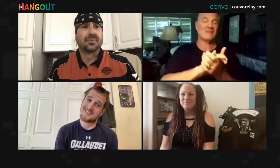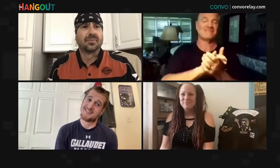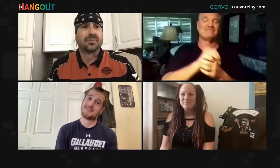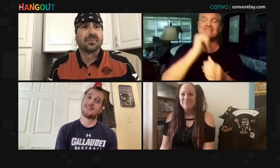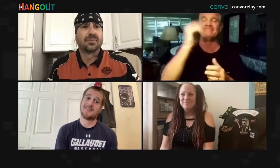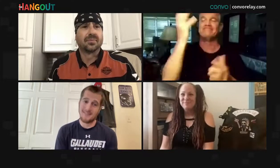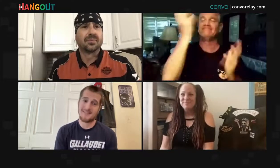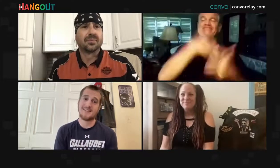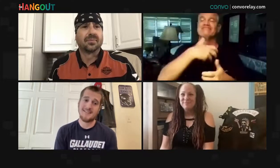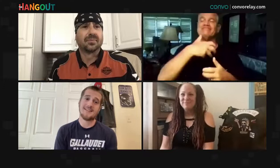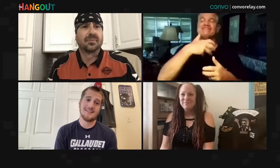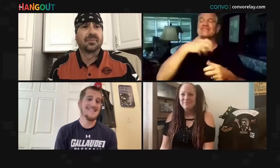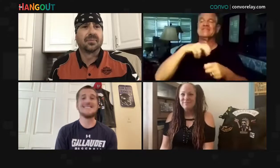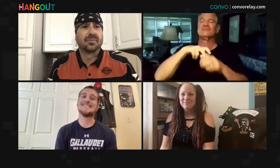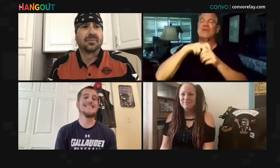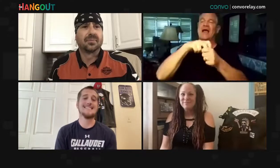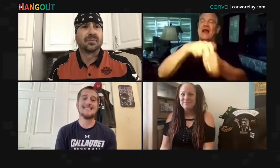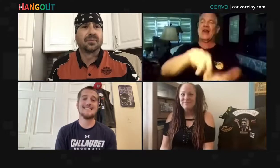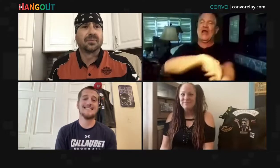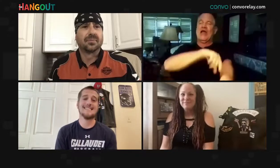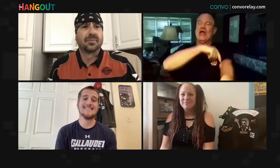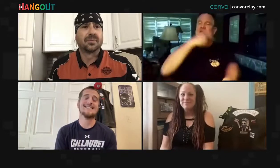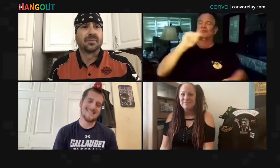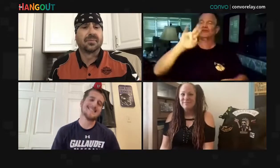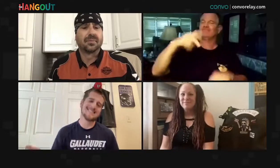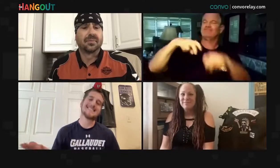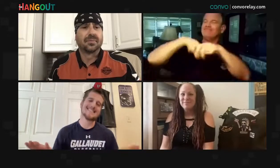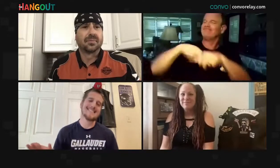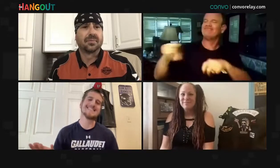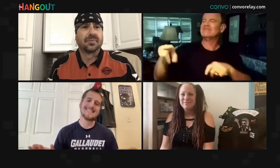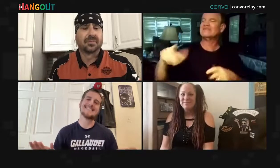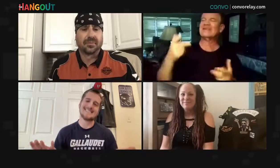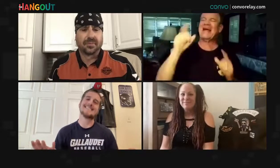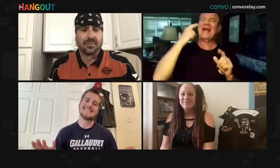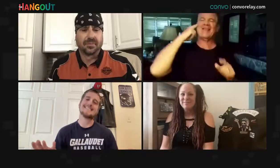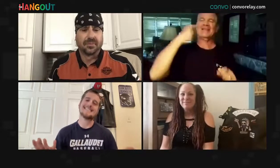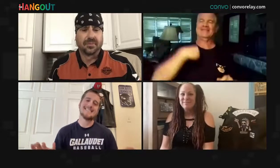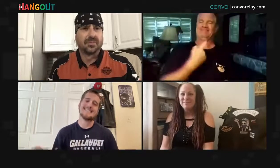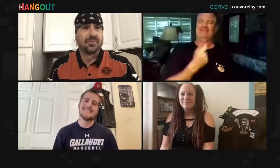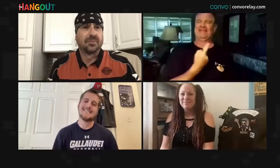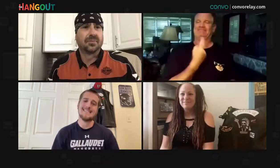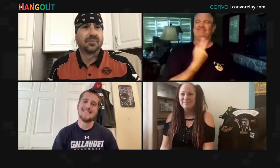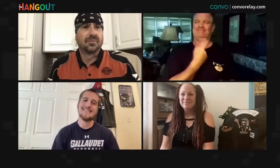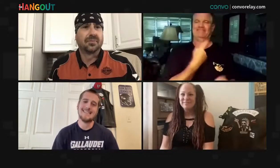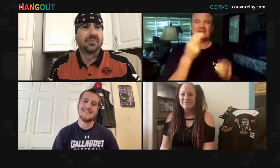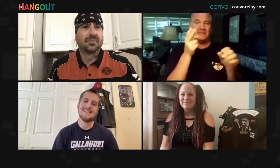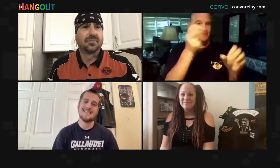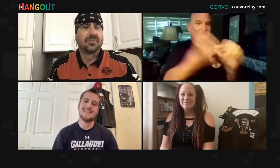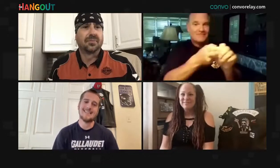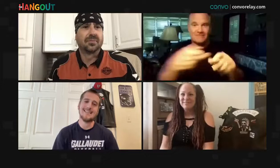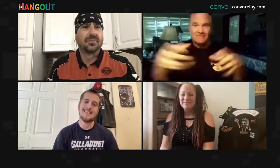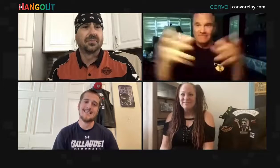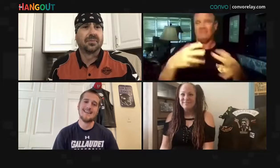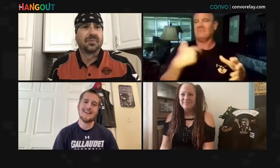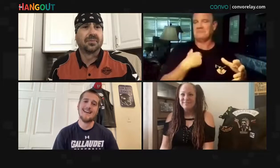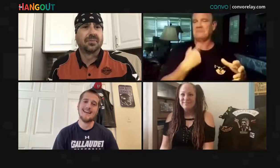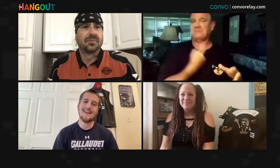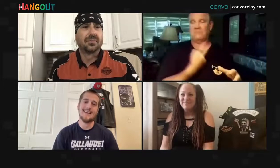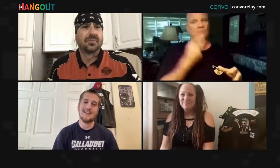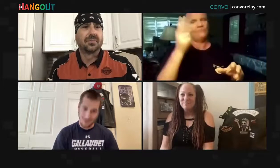really nice. I would love to do that, but I don't think my wife is really into riding these long trips. So I might just do a solo trip, or maybe